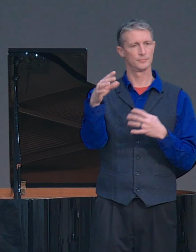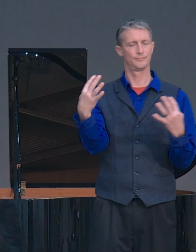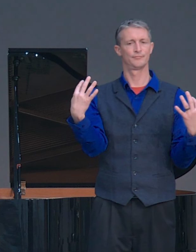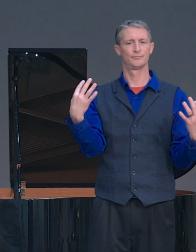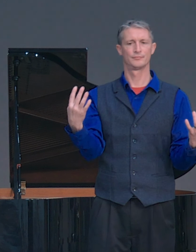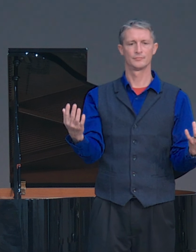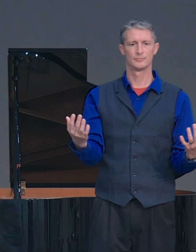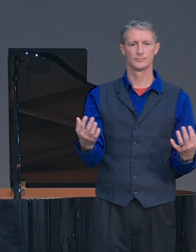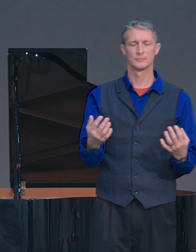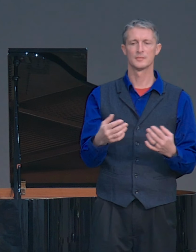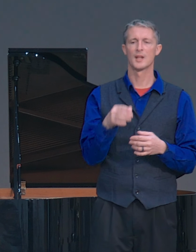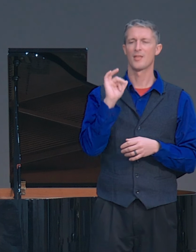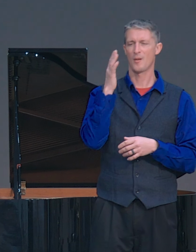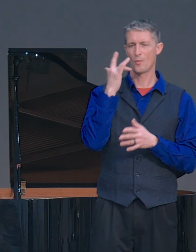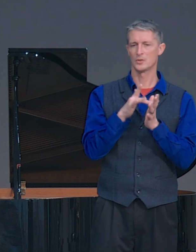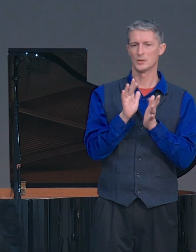Hence the warning by Jesus.